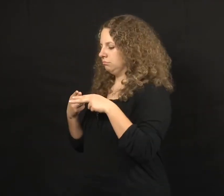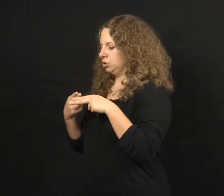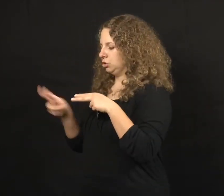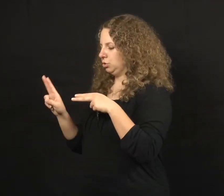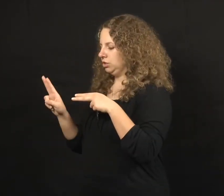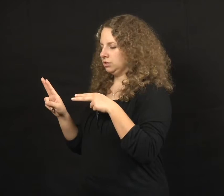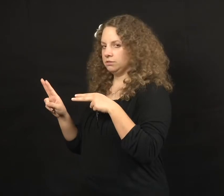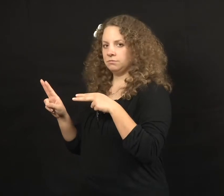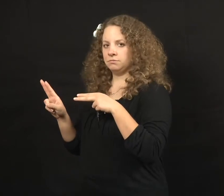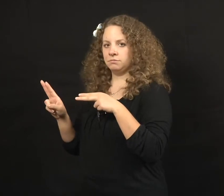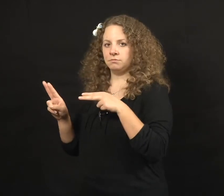Short.